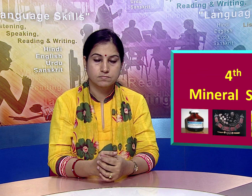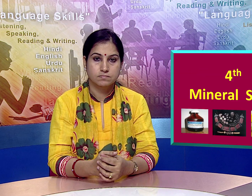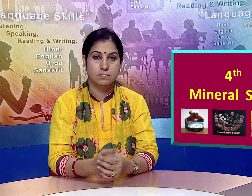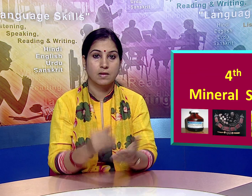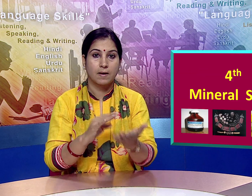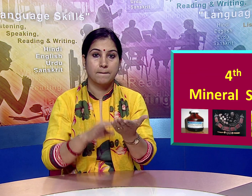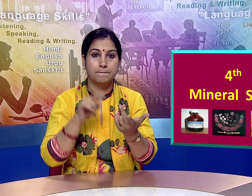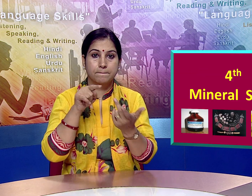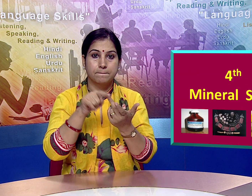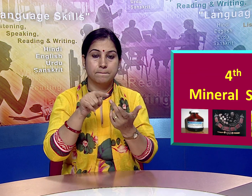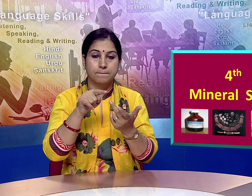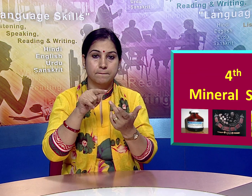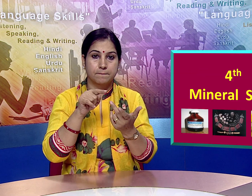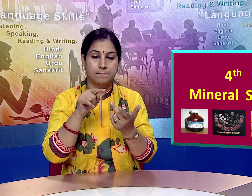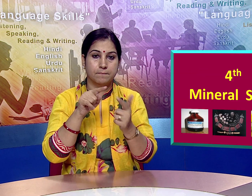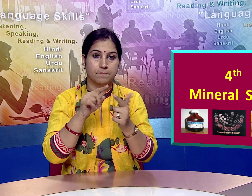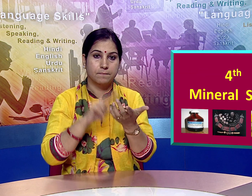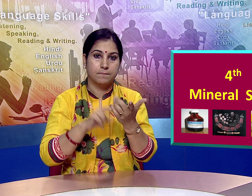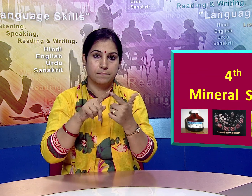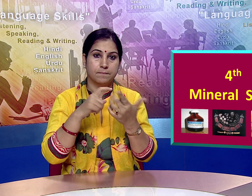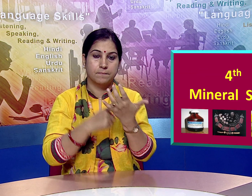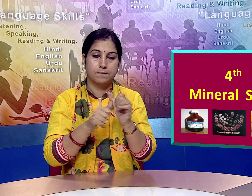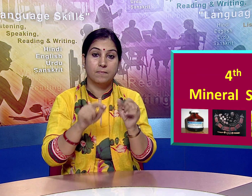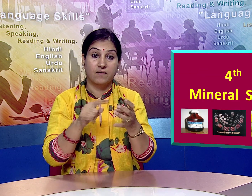Mineral stain, fourth type of category.